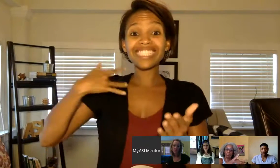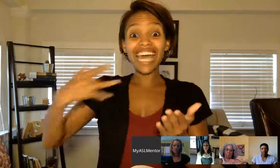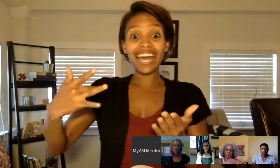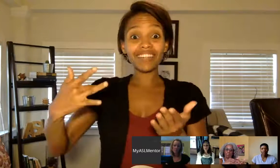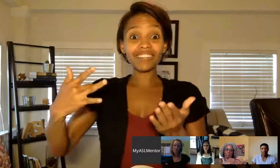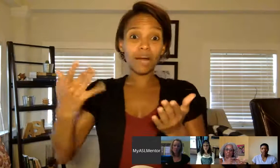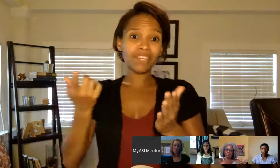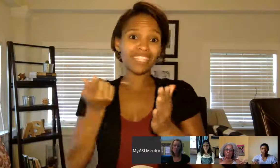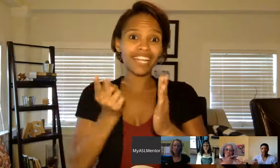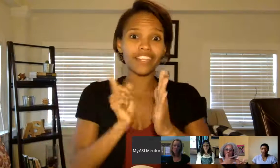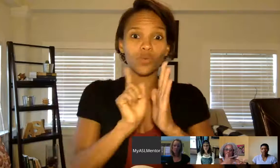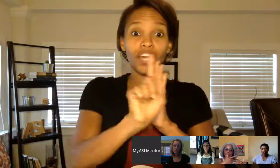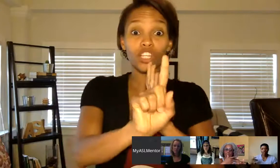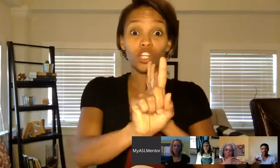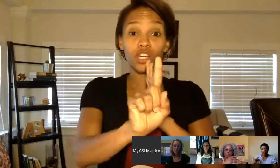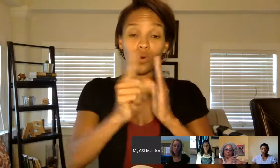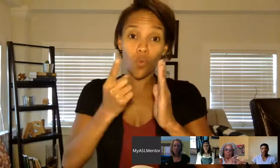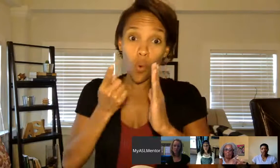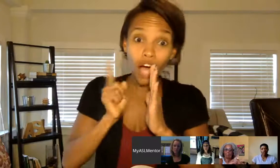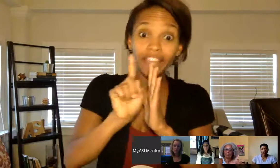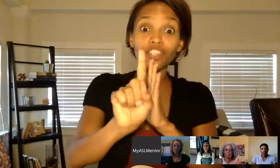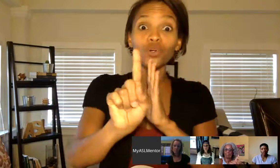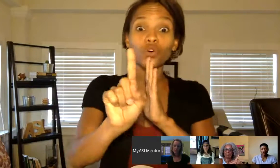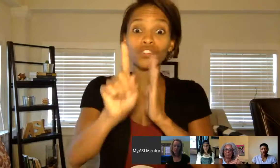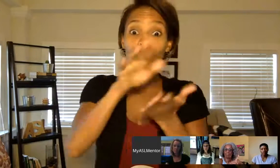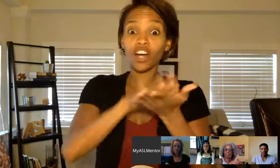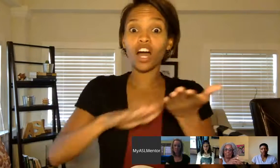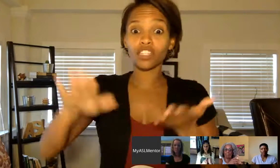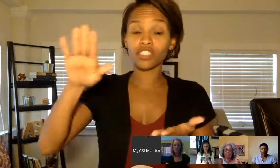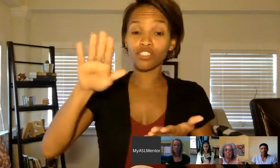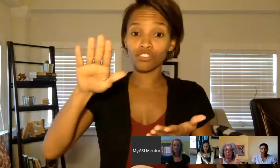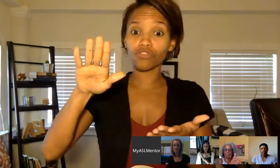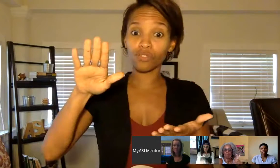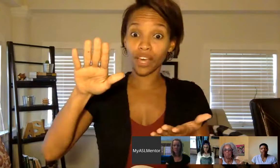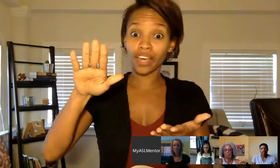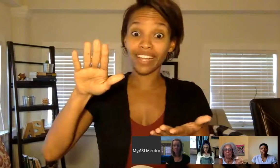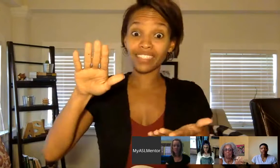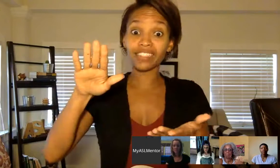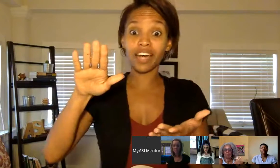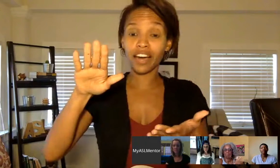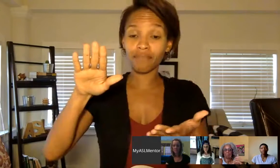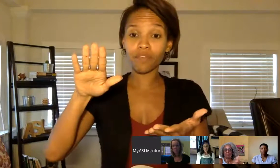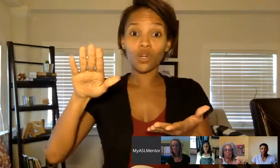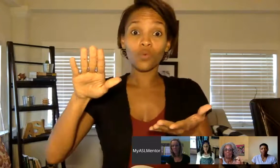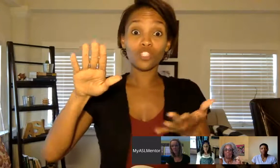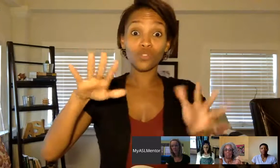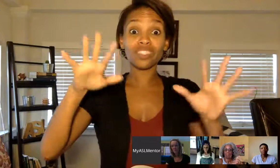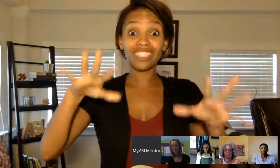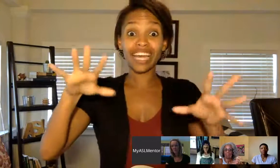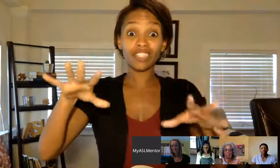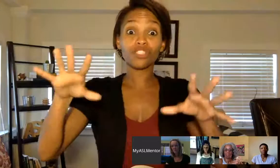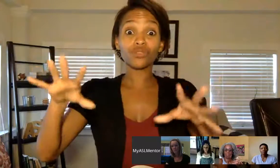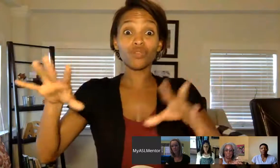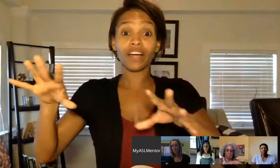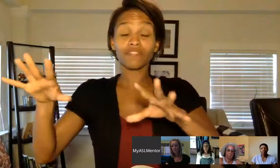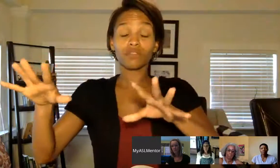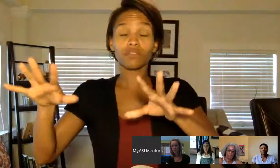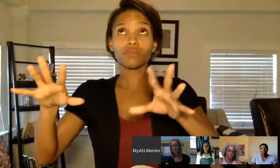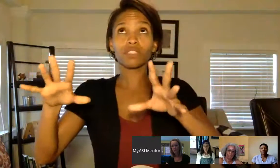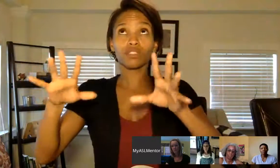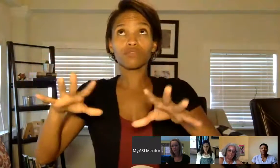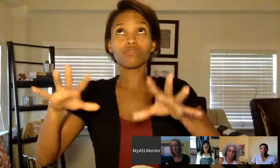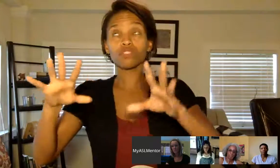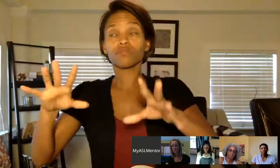students tend, I'm going to sign it this way, walk in the doors of college. Okay, that's the time when students tend to arrive,